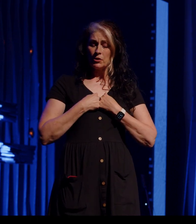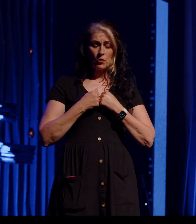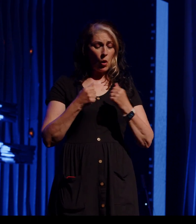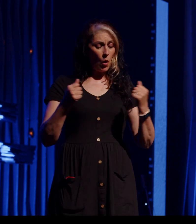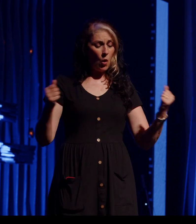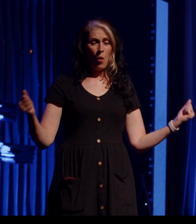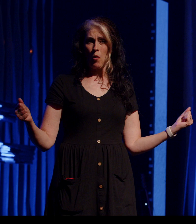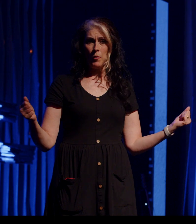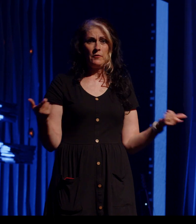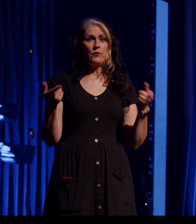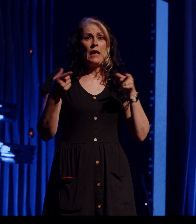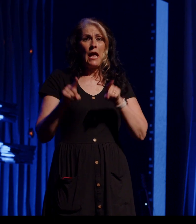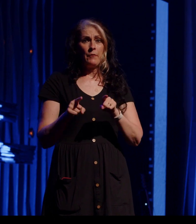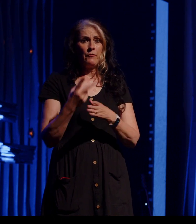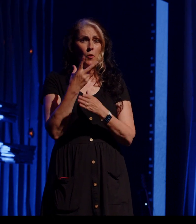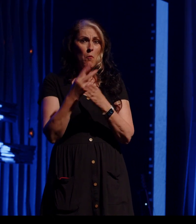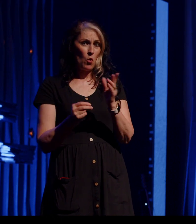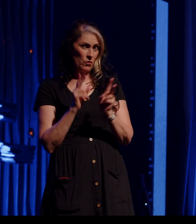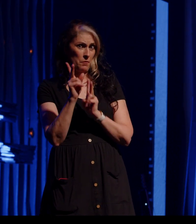make something like that happen from both parties.